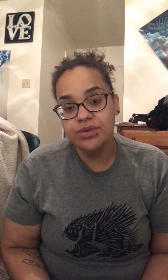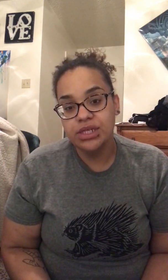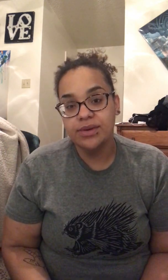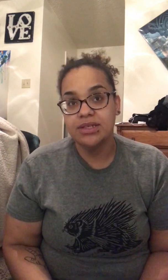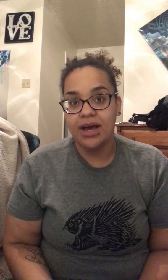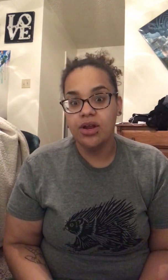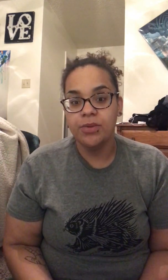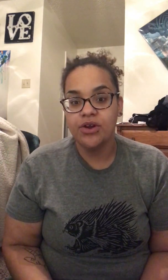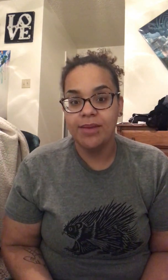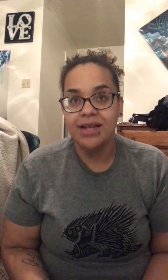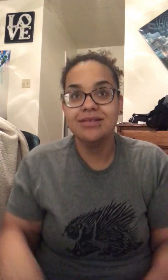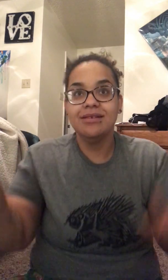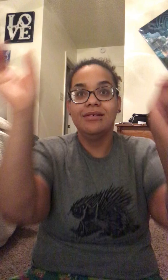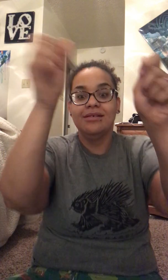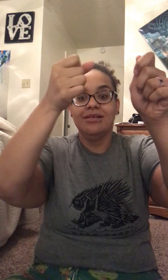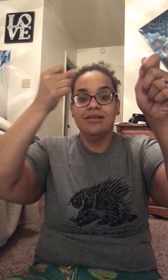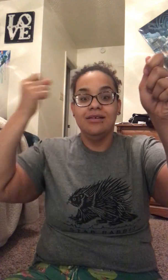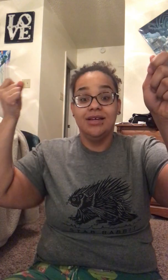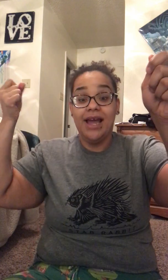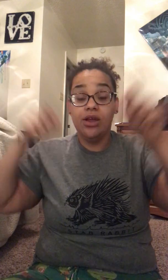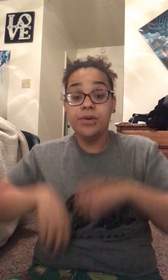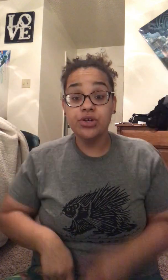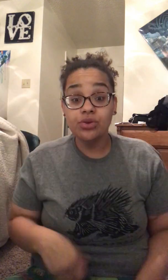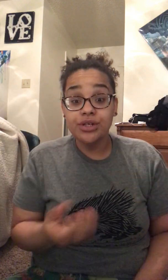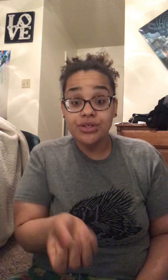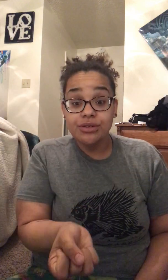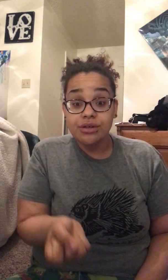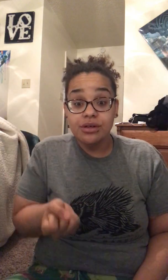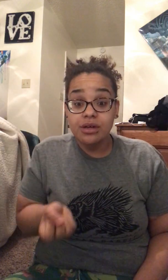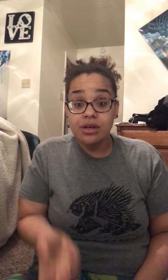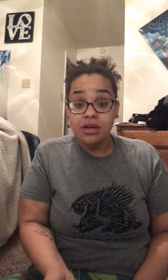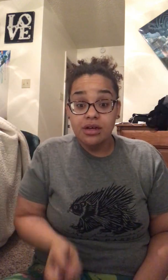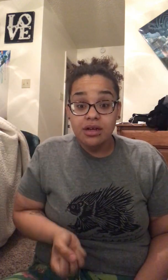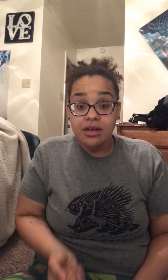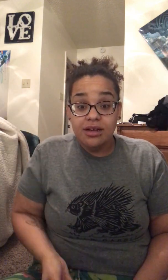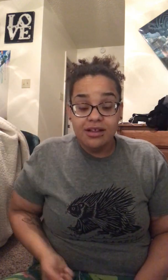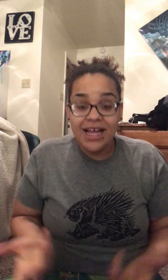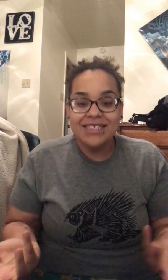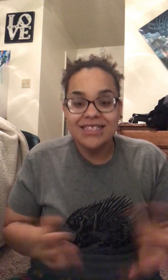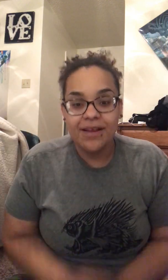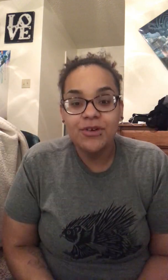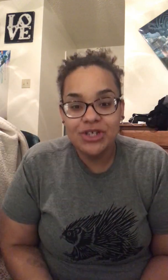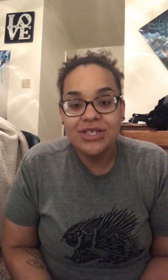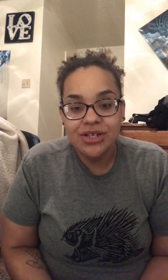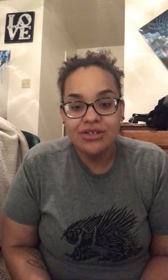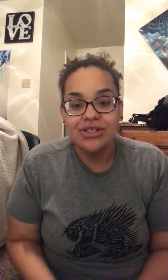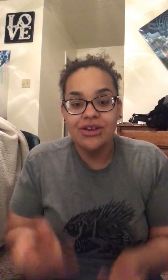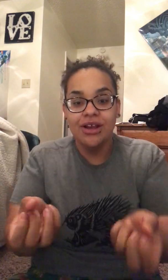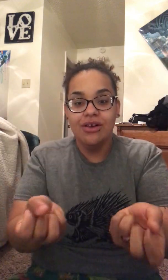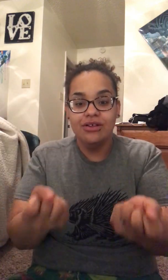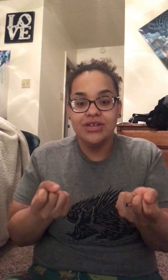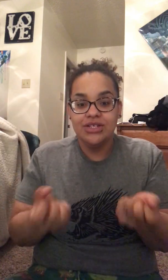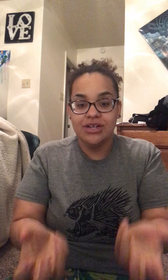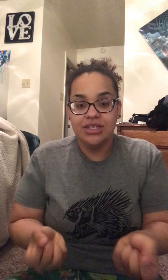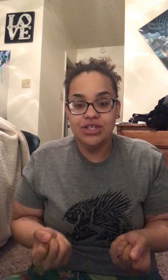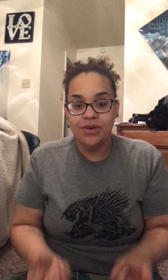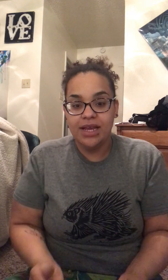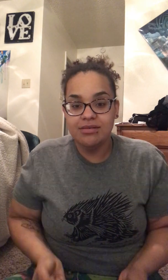do it. So how do you open your cabinets? How do you open your drawers? That's the sign for dressers, just so you know. Dresser is two hands,